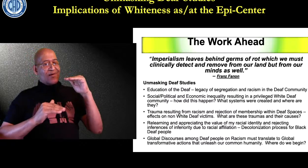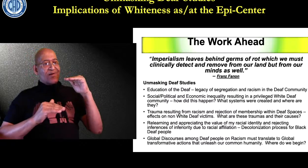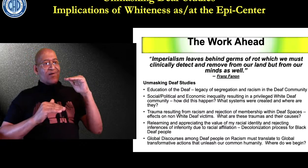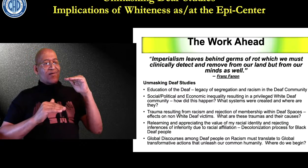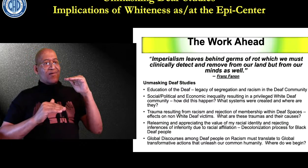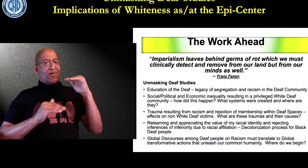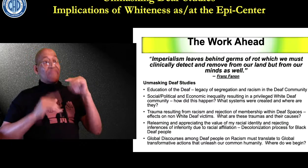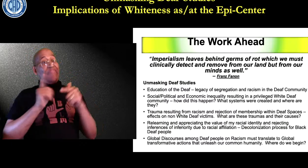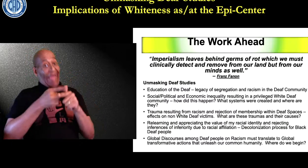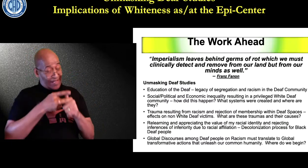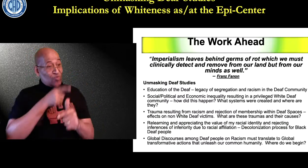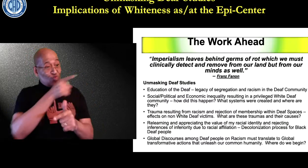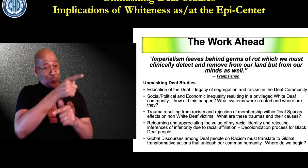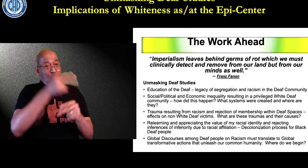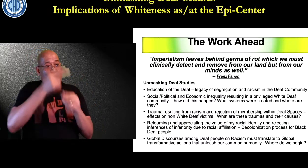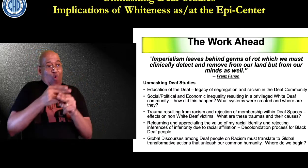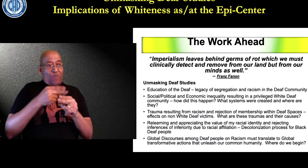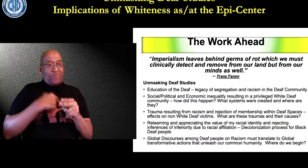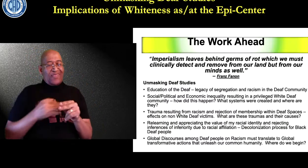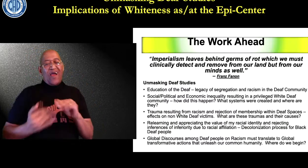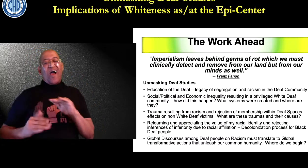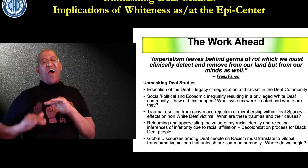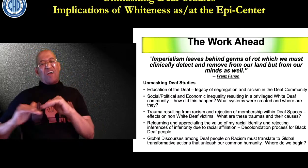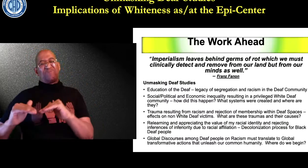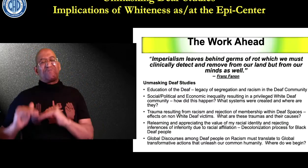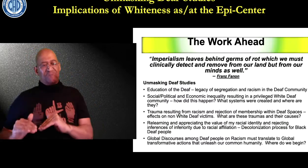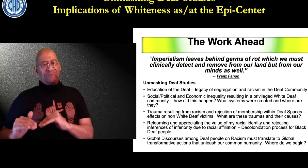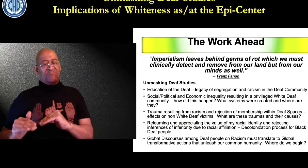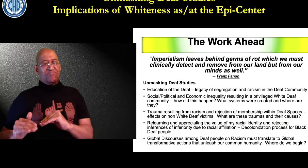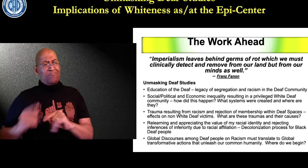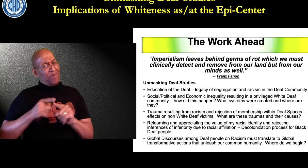really continues, and then the inequality, of course.